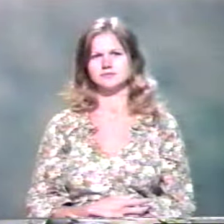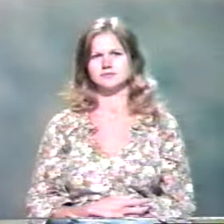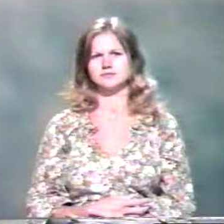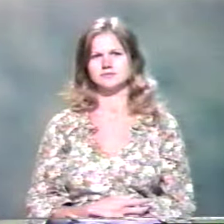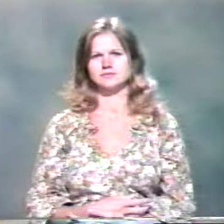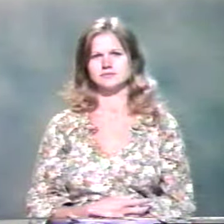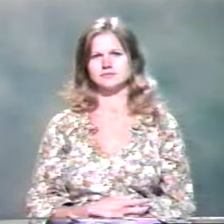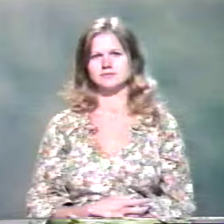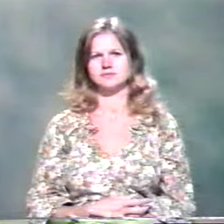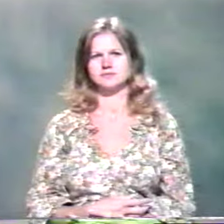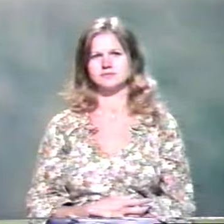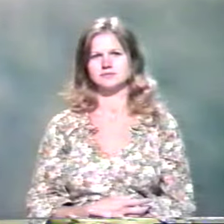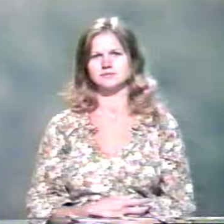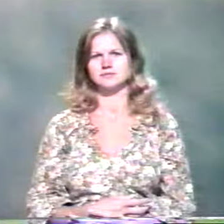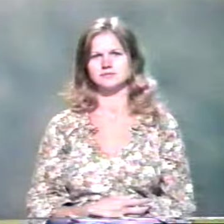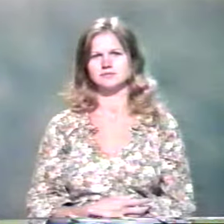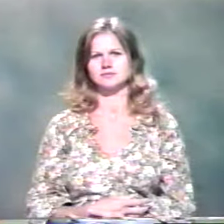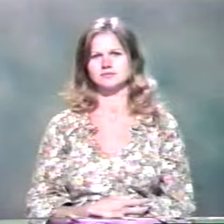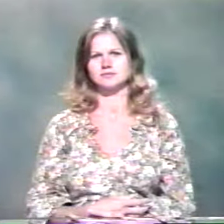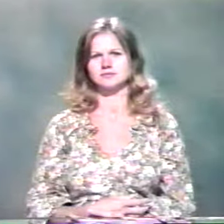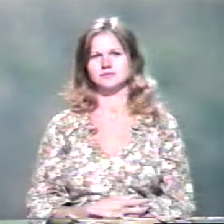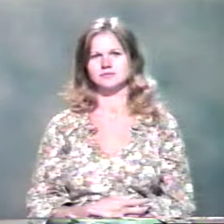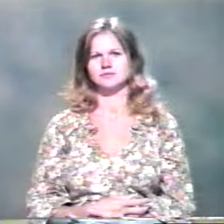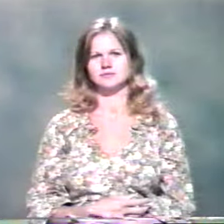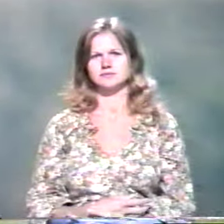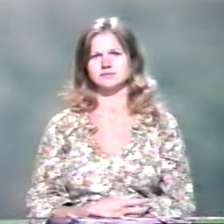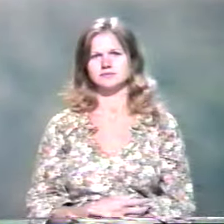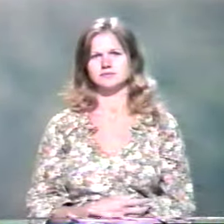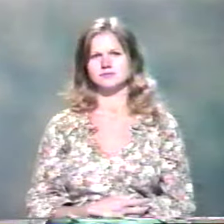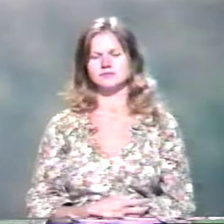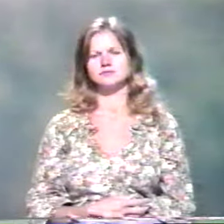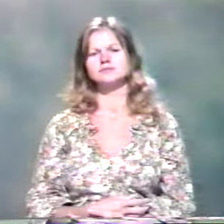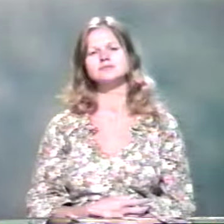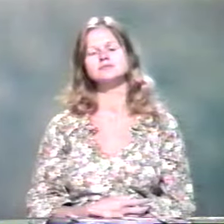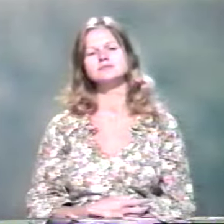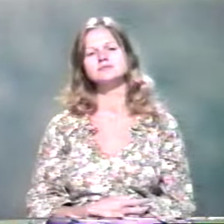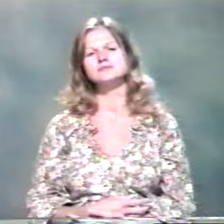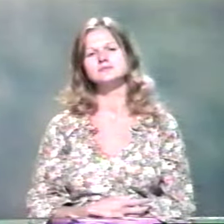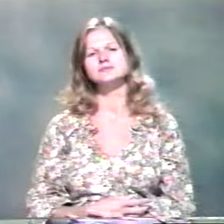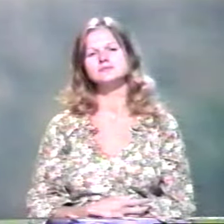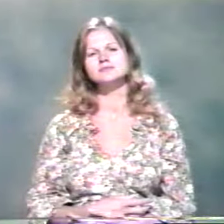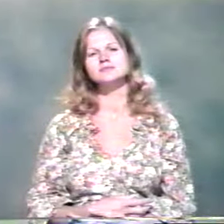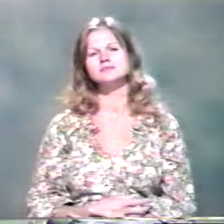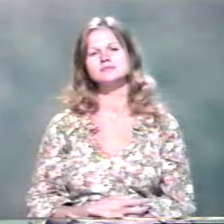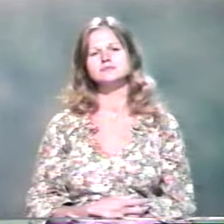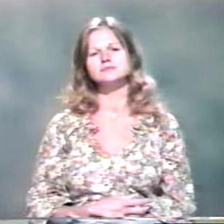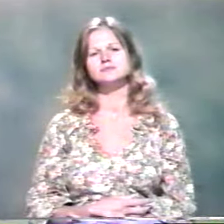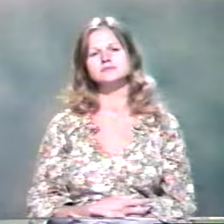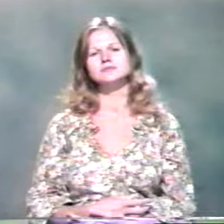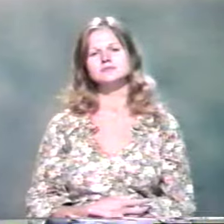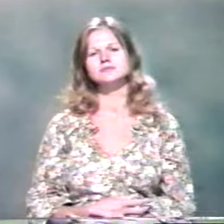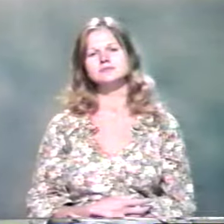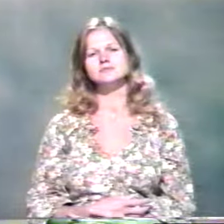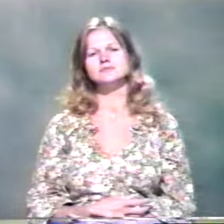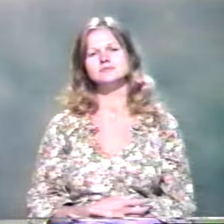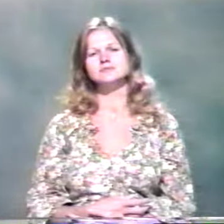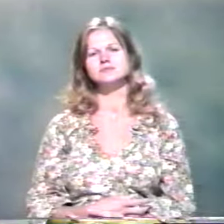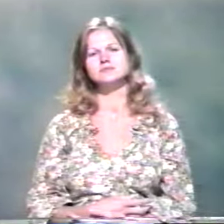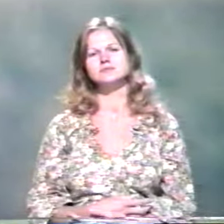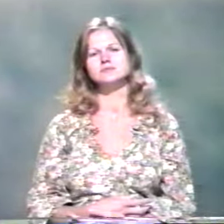Also notice the sign no. It can be made in different ways. For example, in response to, are you going out tonight,